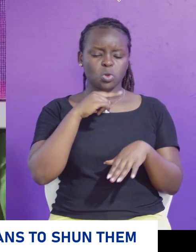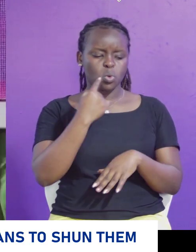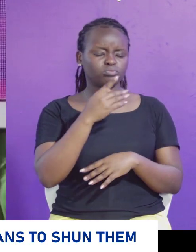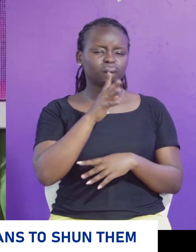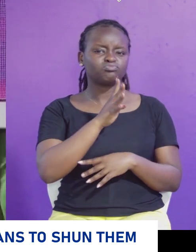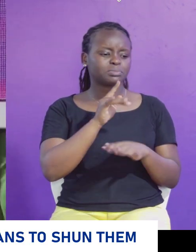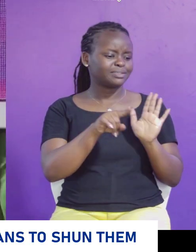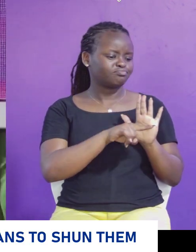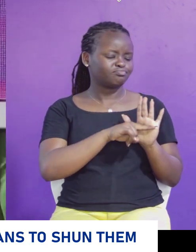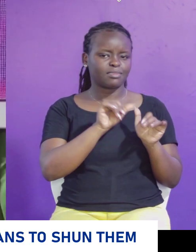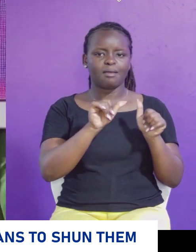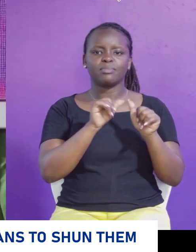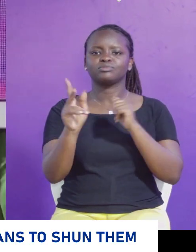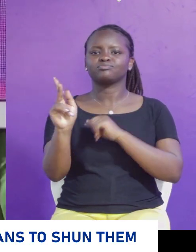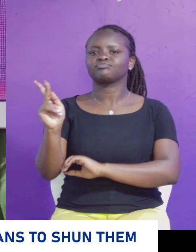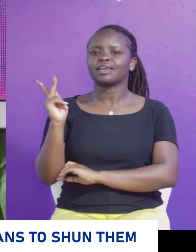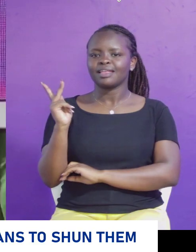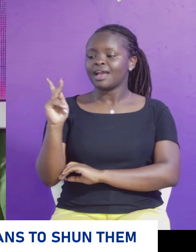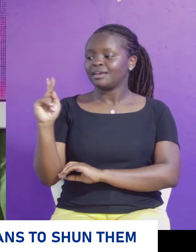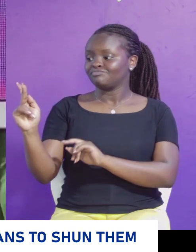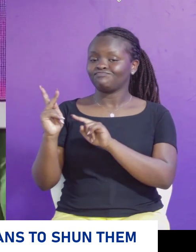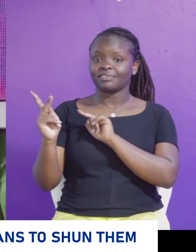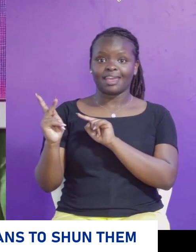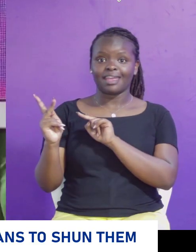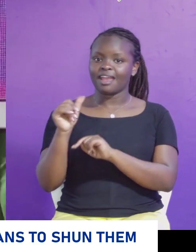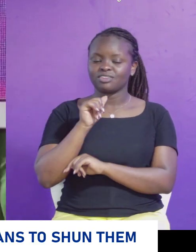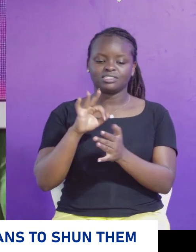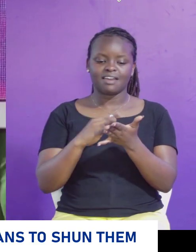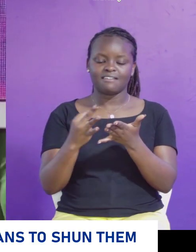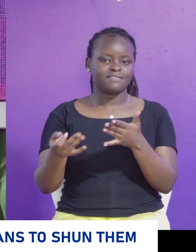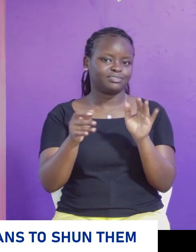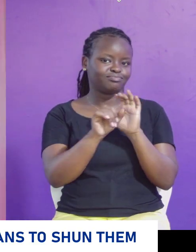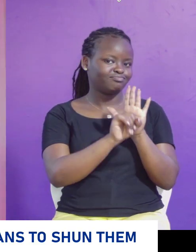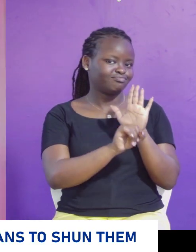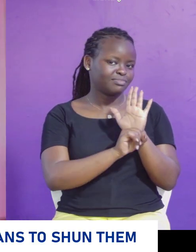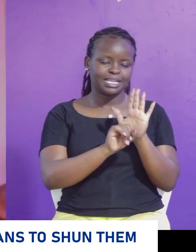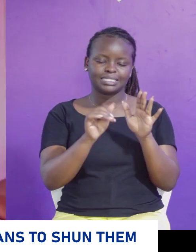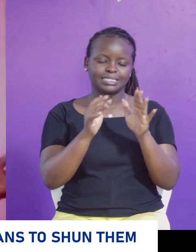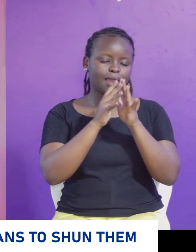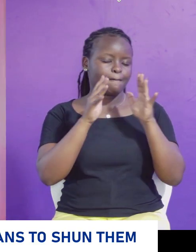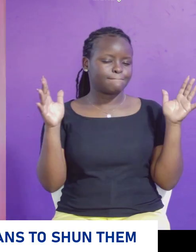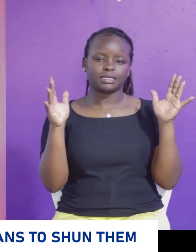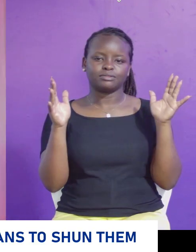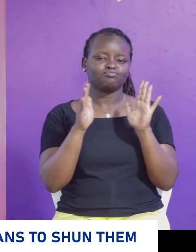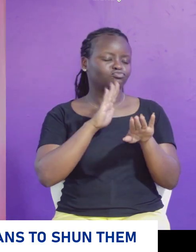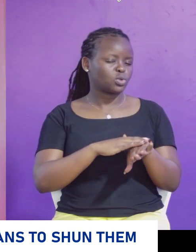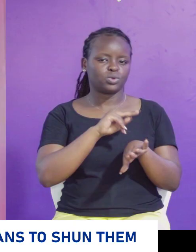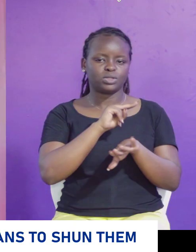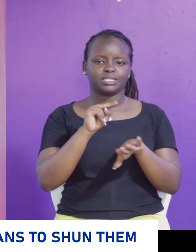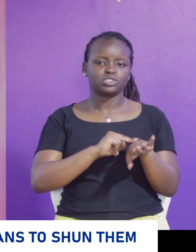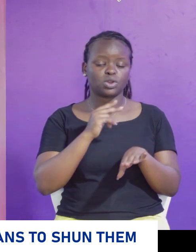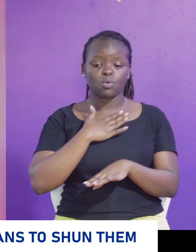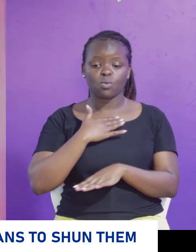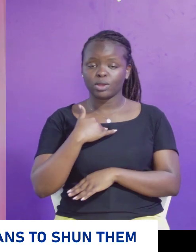about our country. Kenya is not a failed state. Kenya is a great nation. I just want to assure you that as